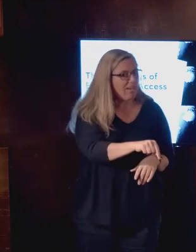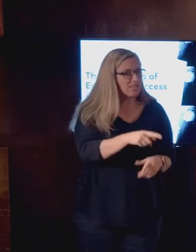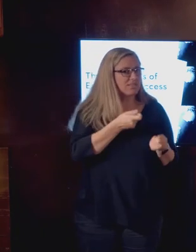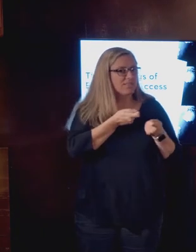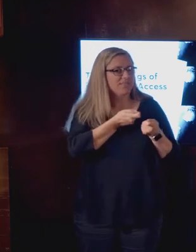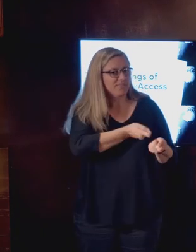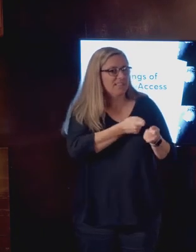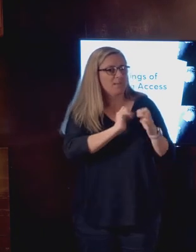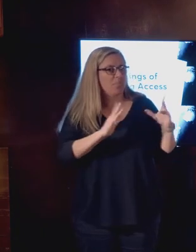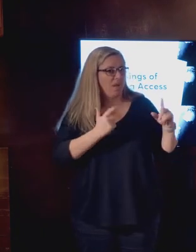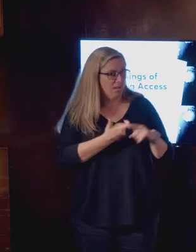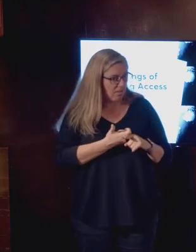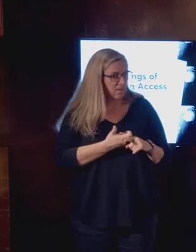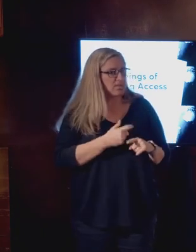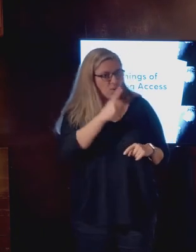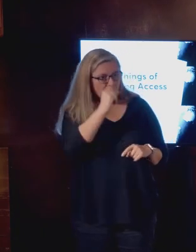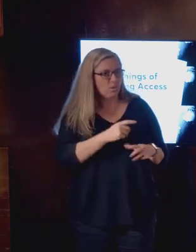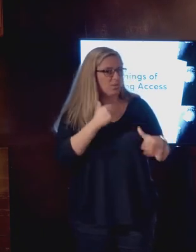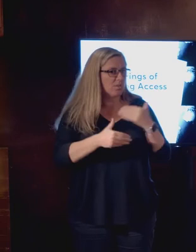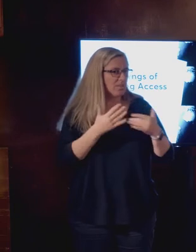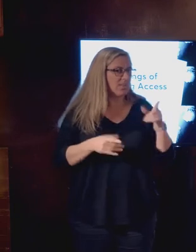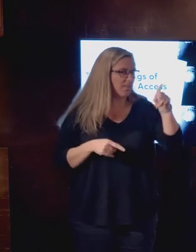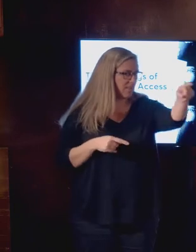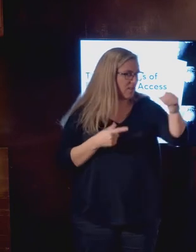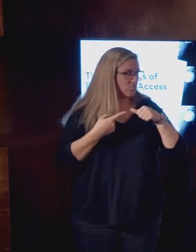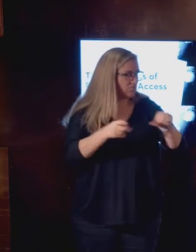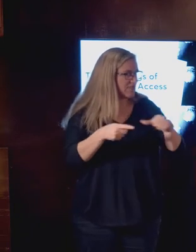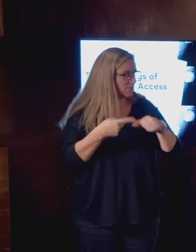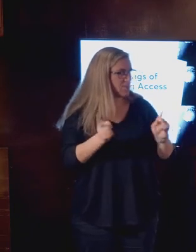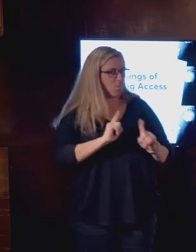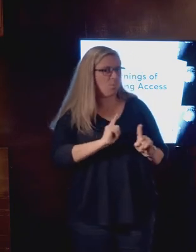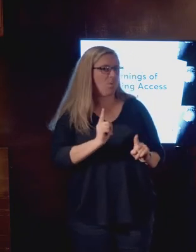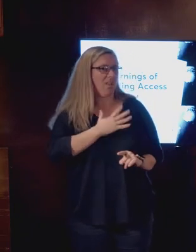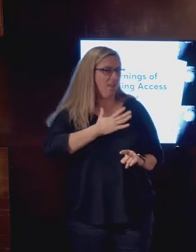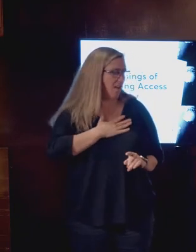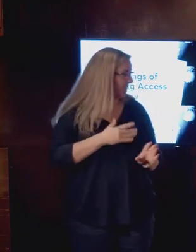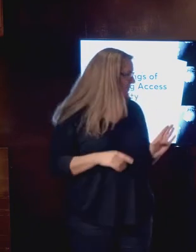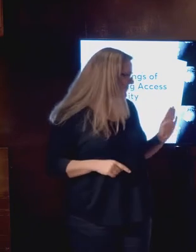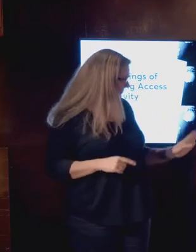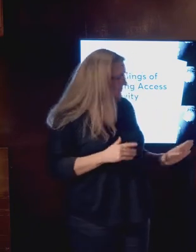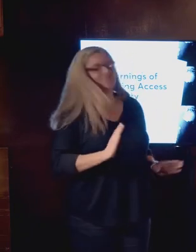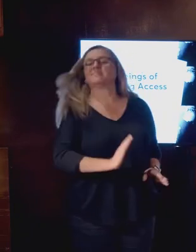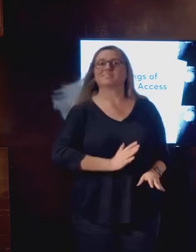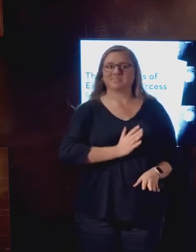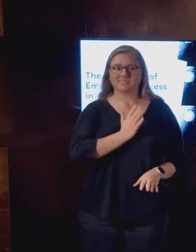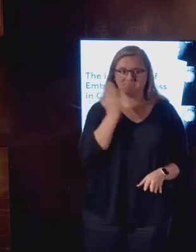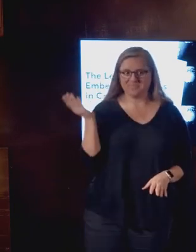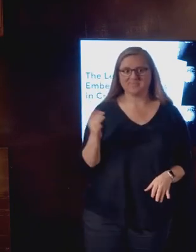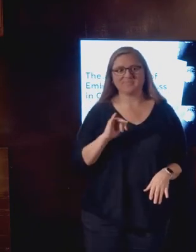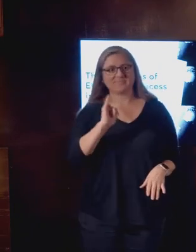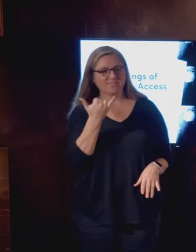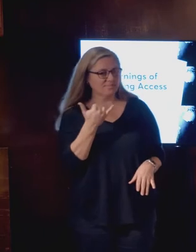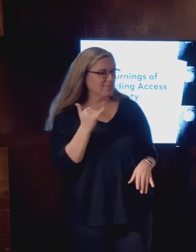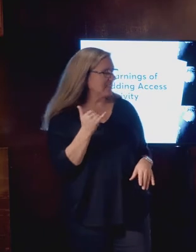is to help progress the work. And what were the responses like? Well, interestingly, I think maybe it's that thing